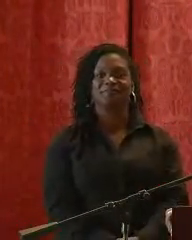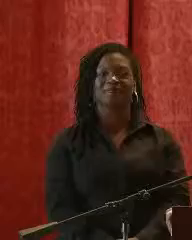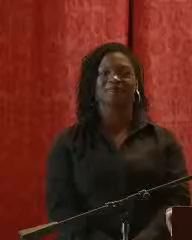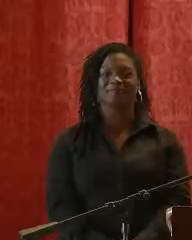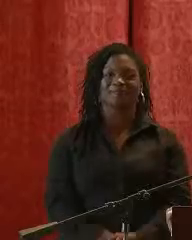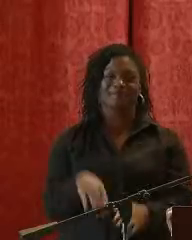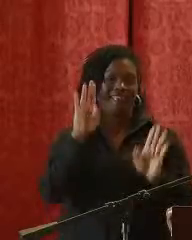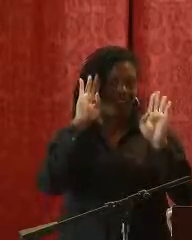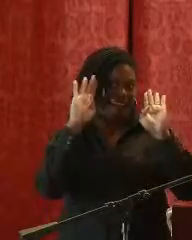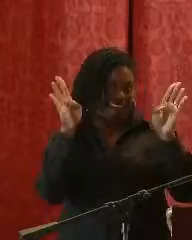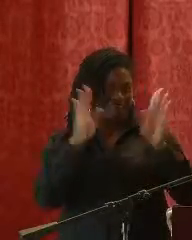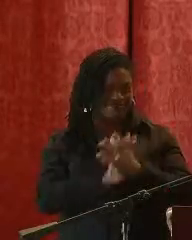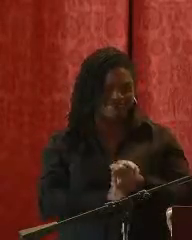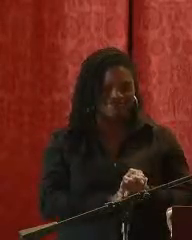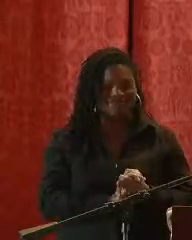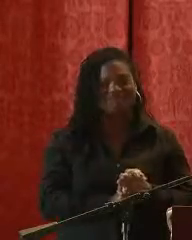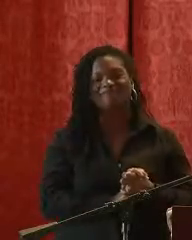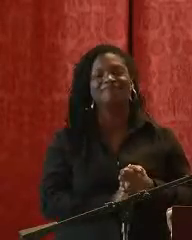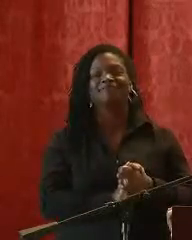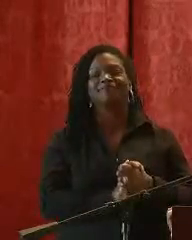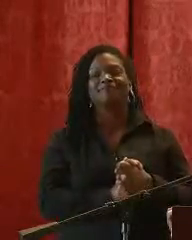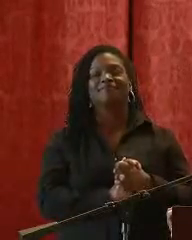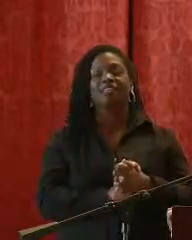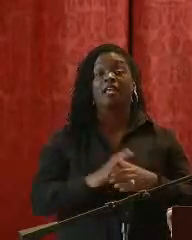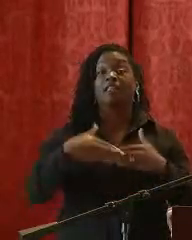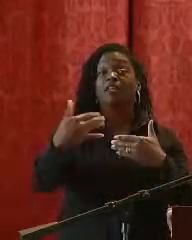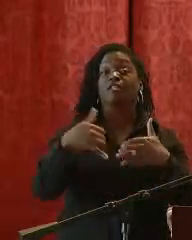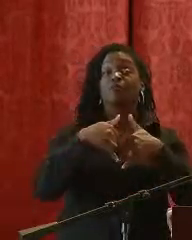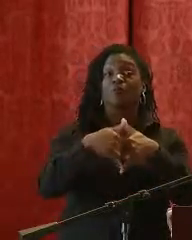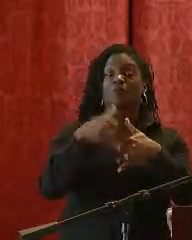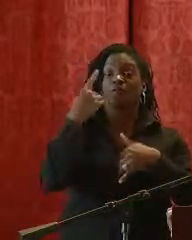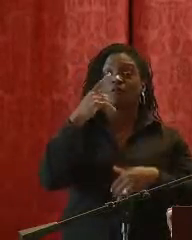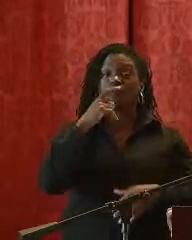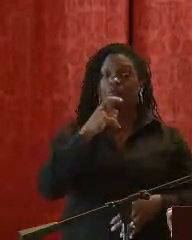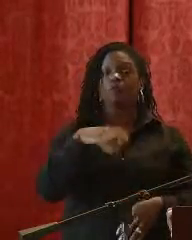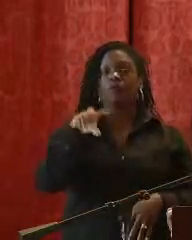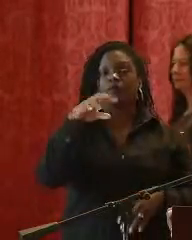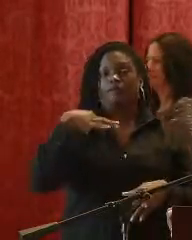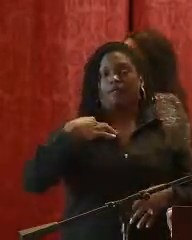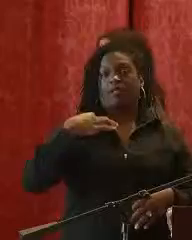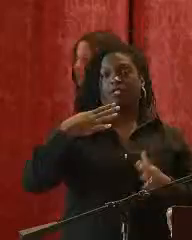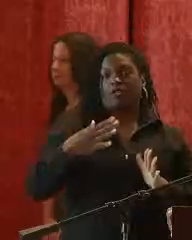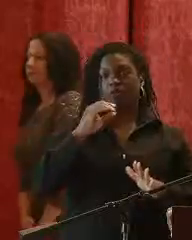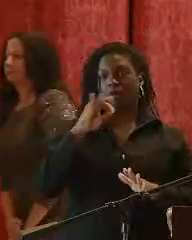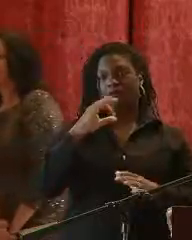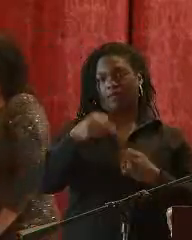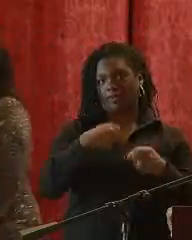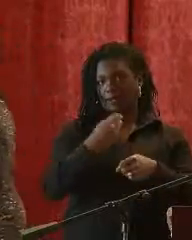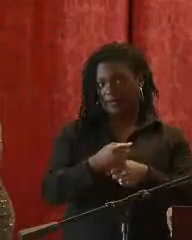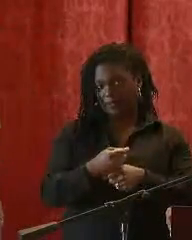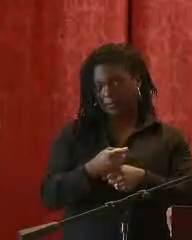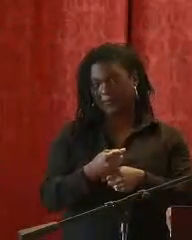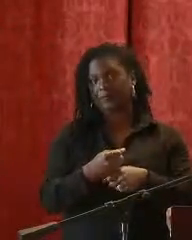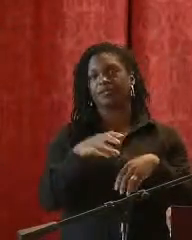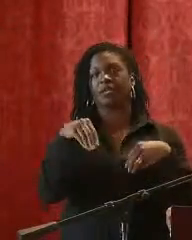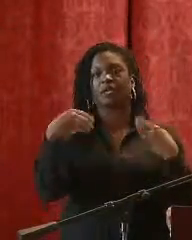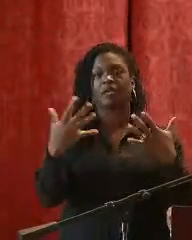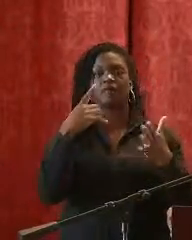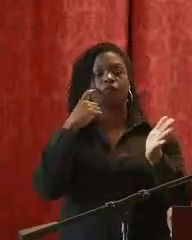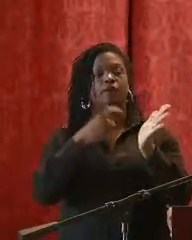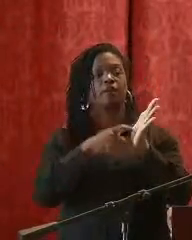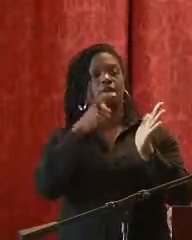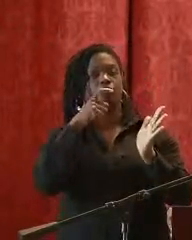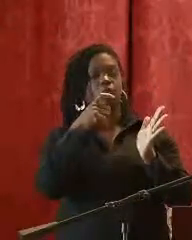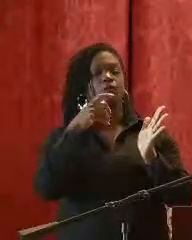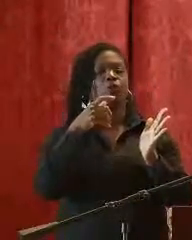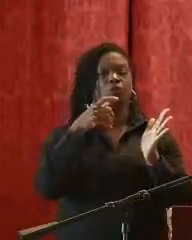Greetings. The next award is the Volunteer of the Year. This award is given in recognition of extraordinary service by